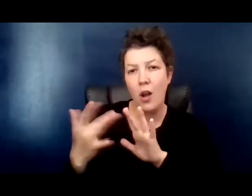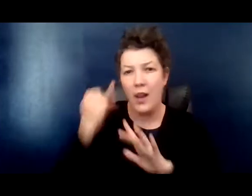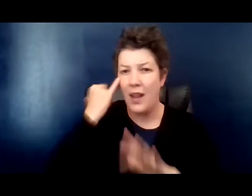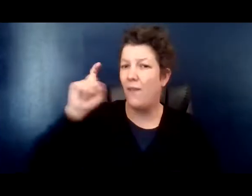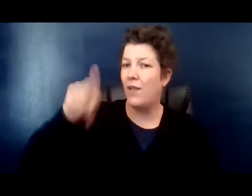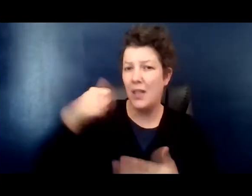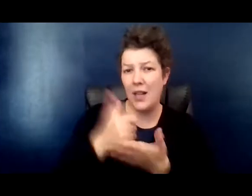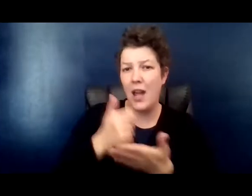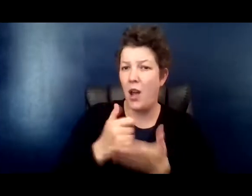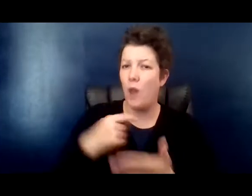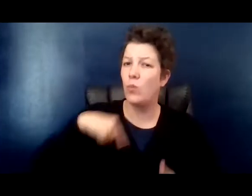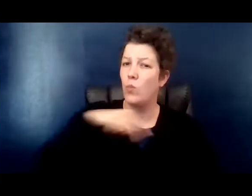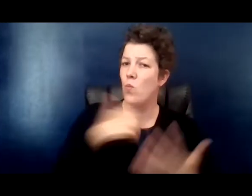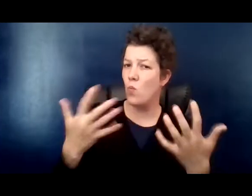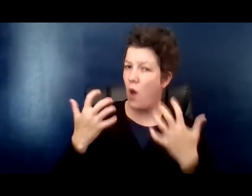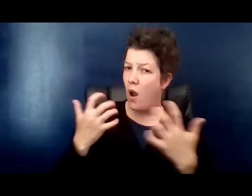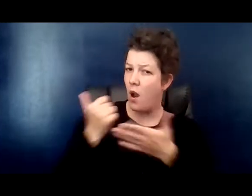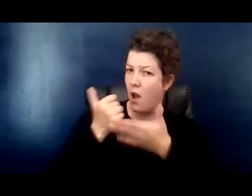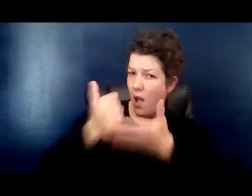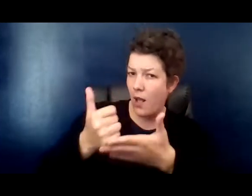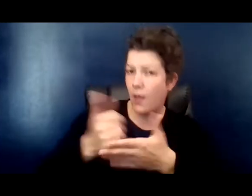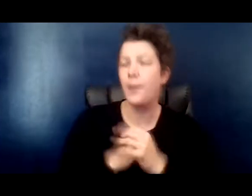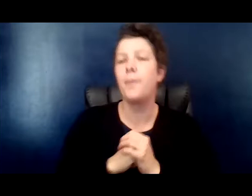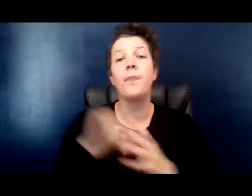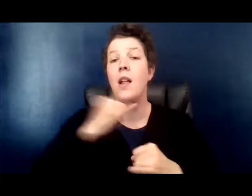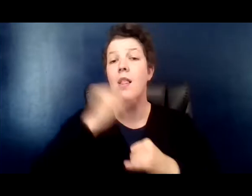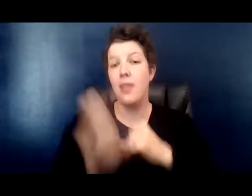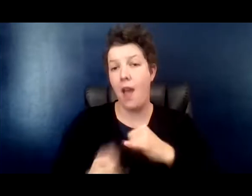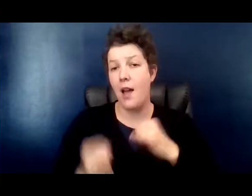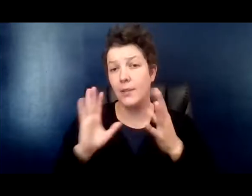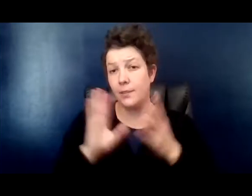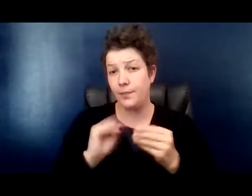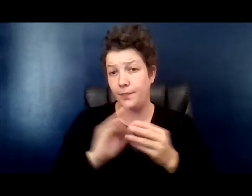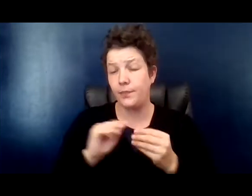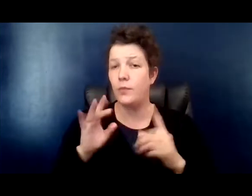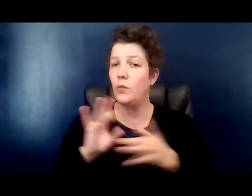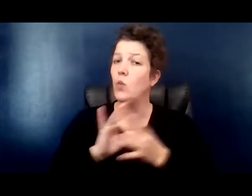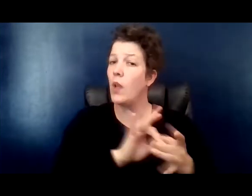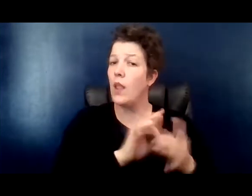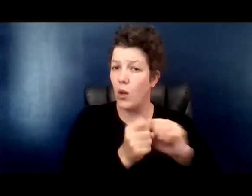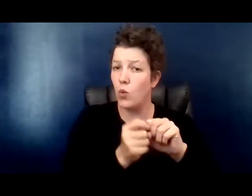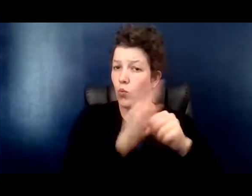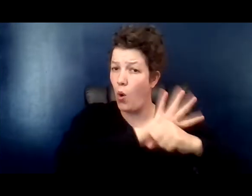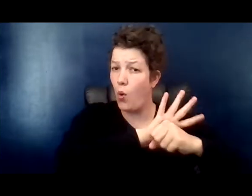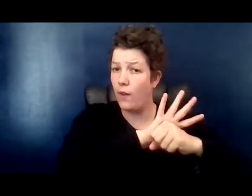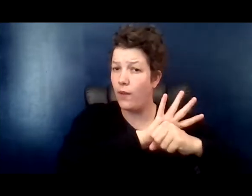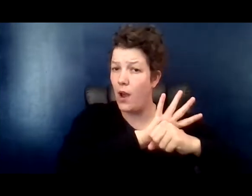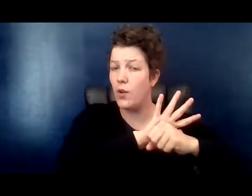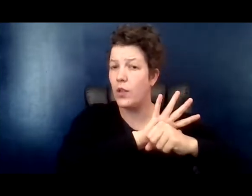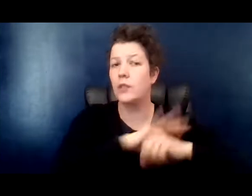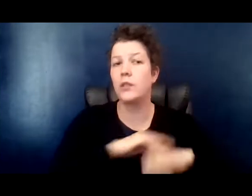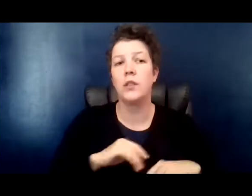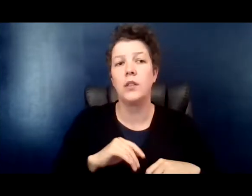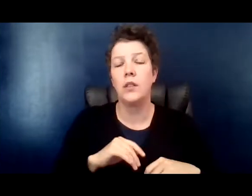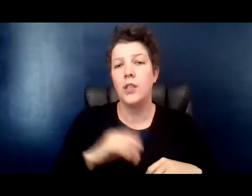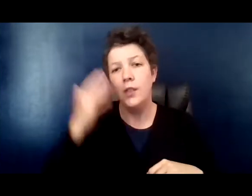And lastly, the thing I wanted to touch on, and we'll take some questions, is about the COVID virus and in general, and what's